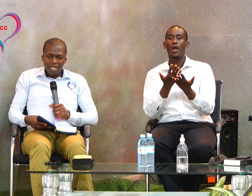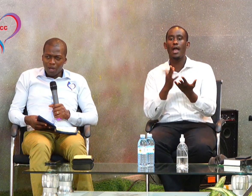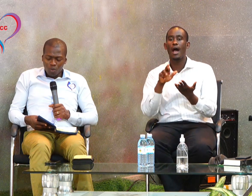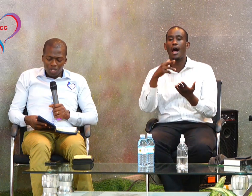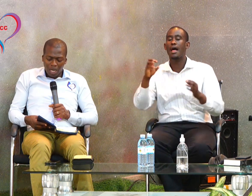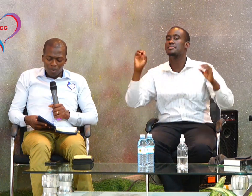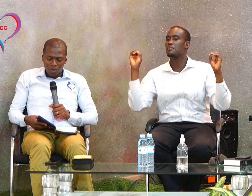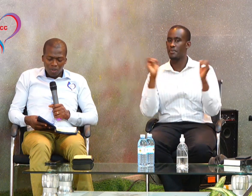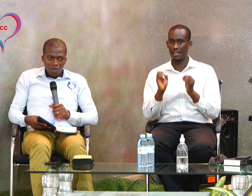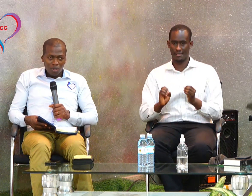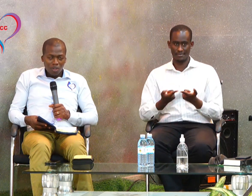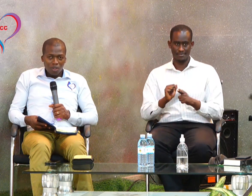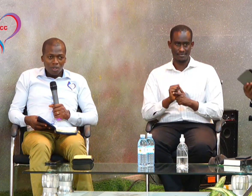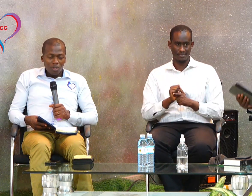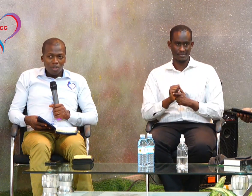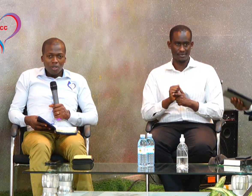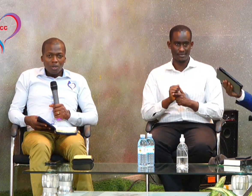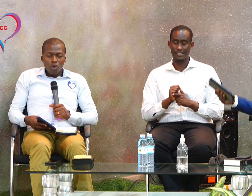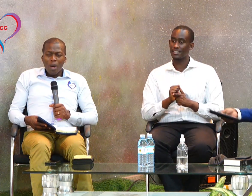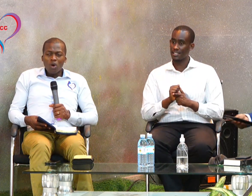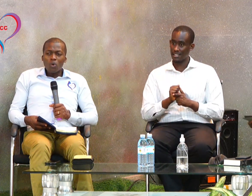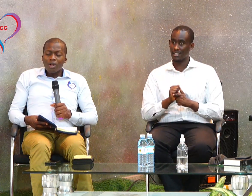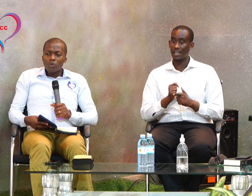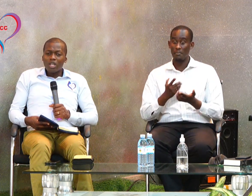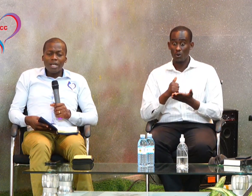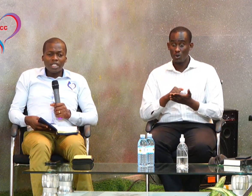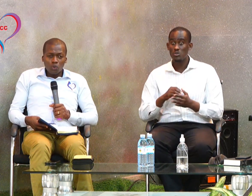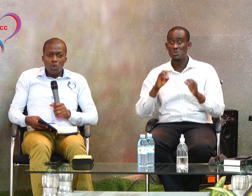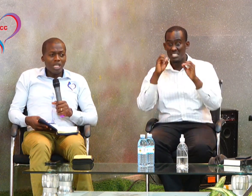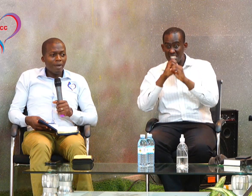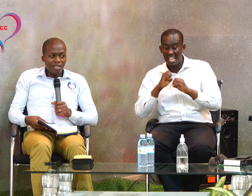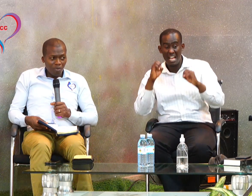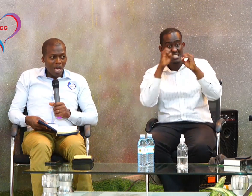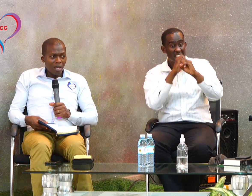answer. Today we will not be searching for the truth. We